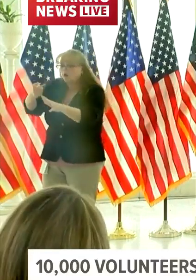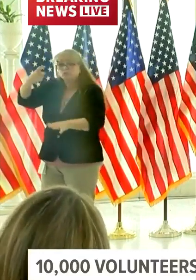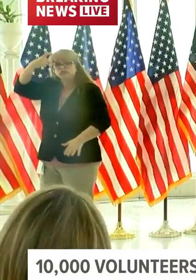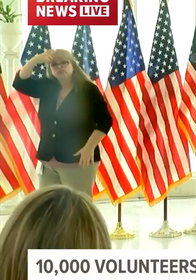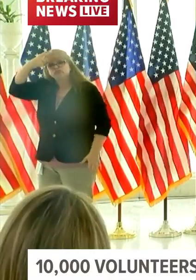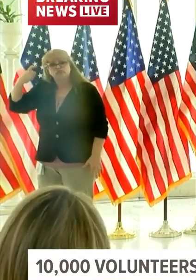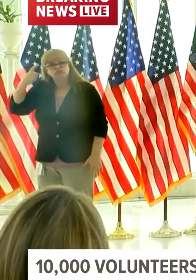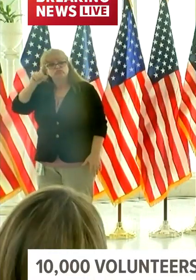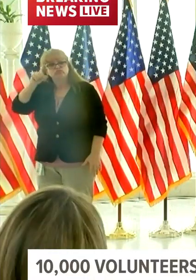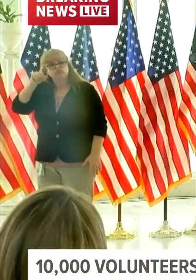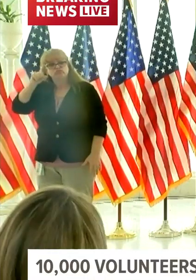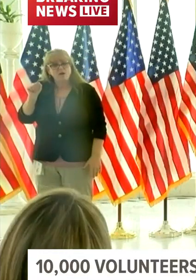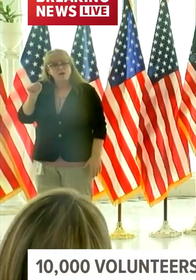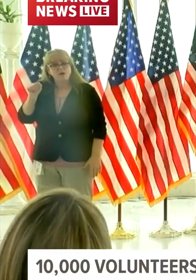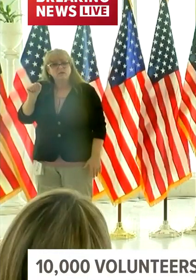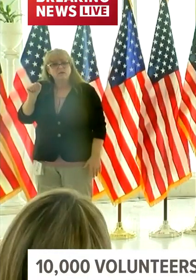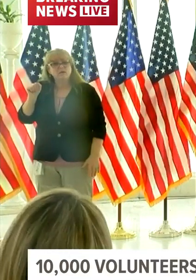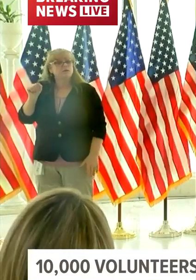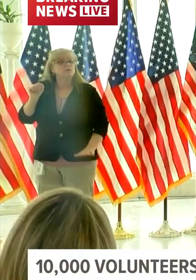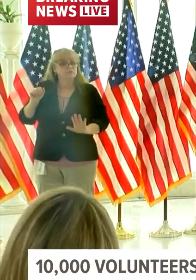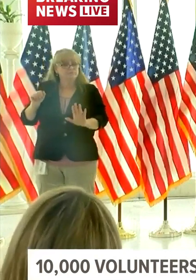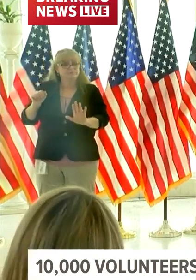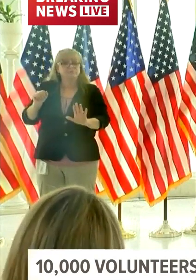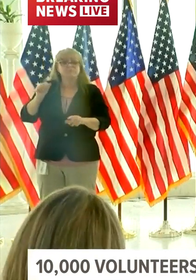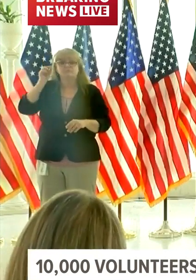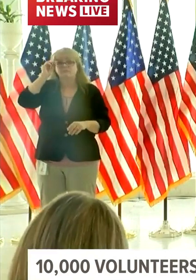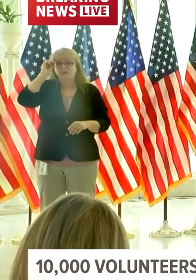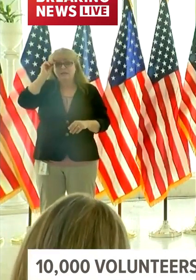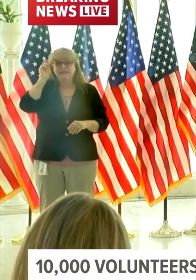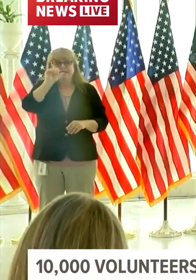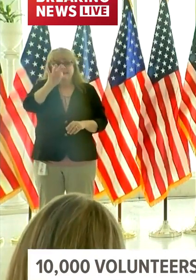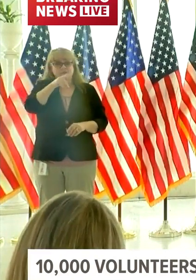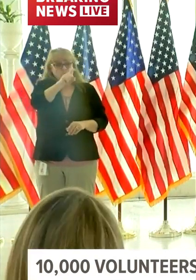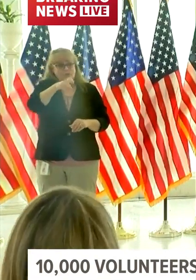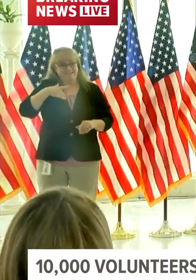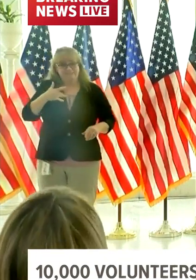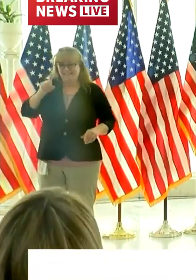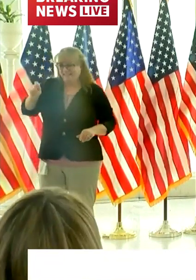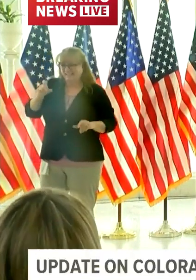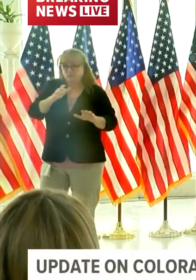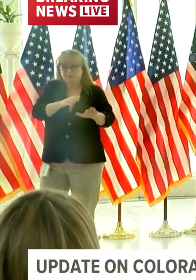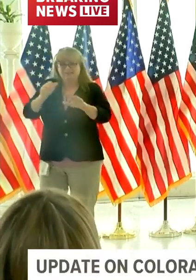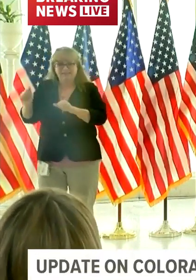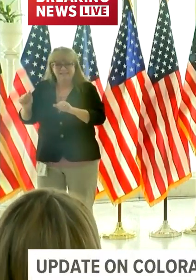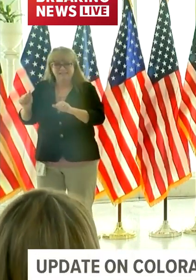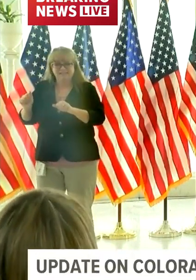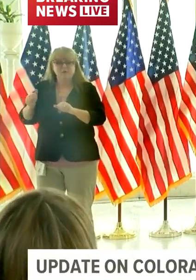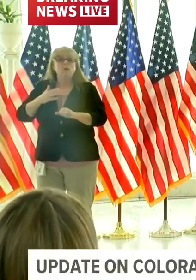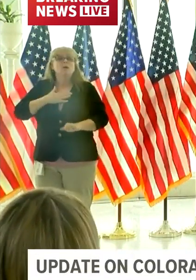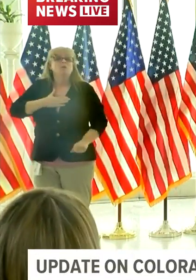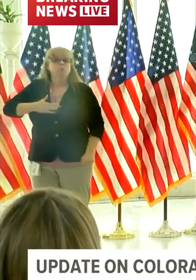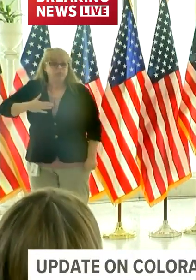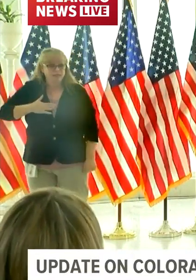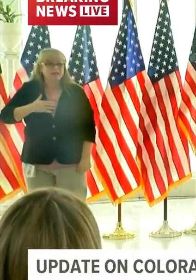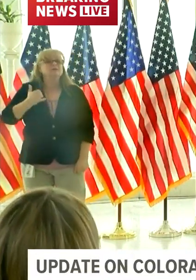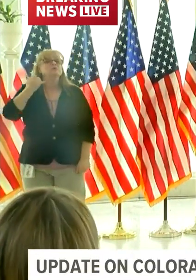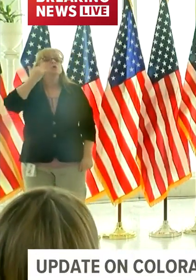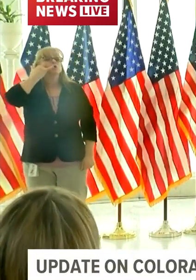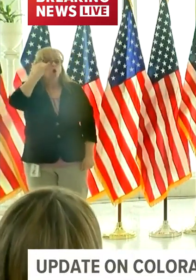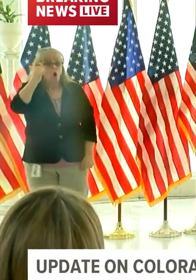kids. And no one should feel unsafe if you have to leave your home. If you feel unsafe, please call the Domestic Violence Hotline,